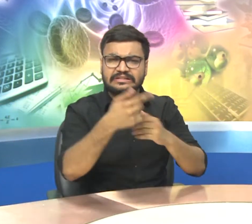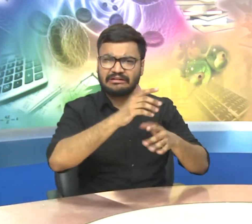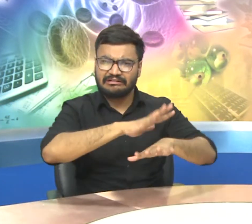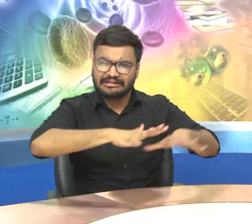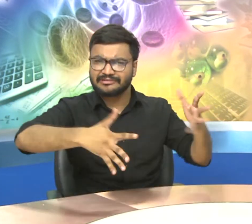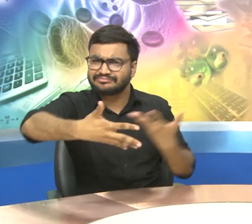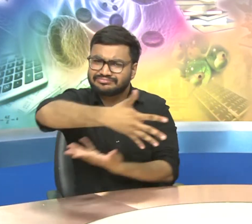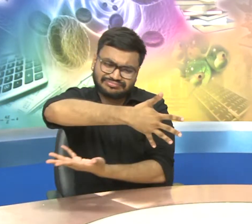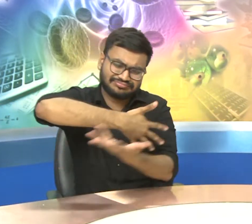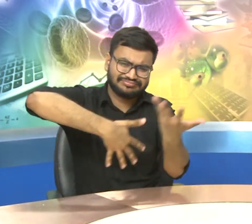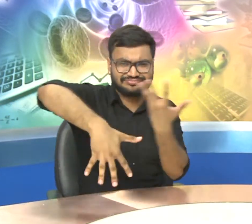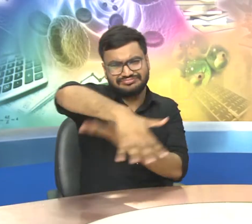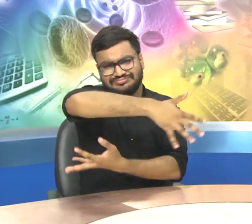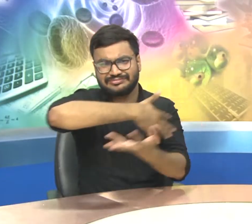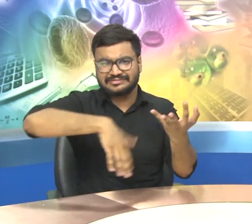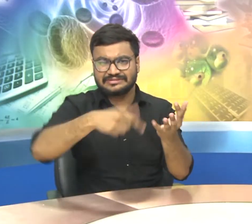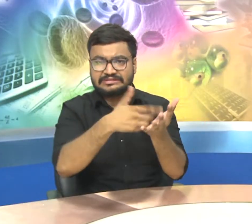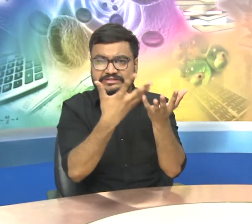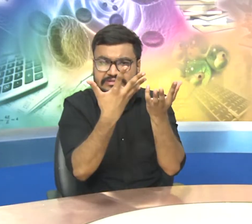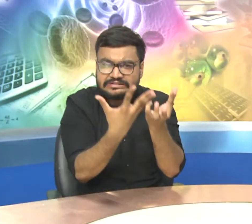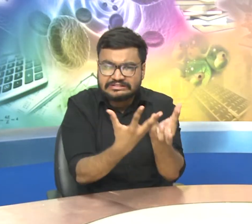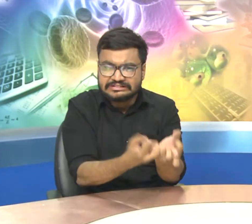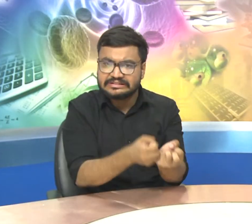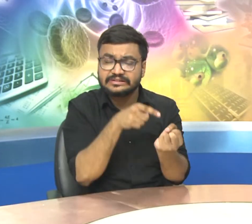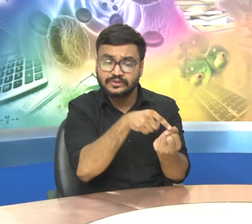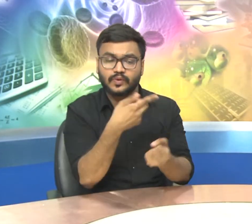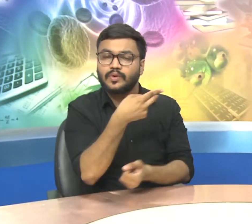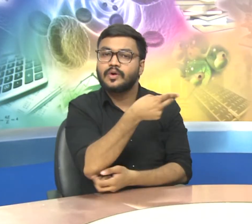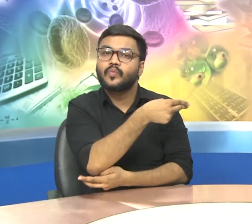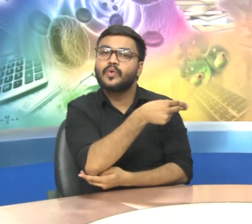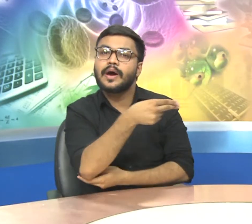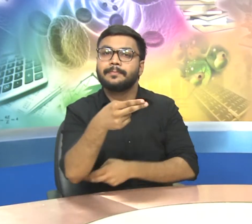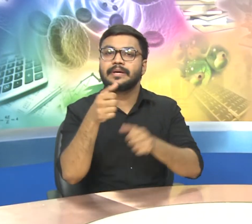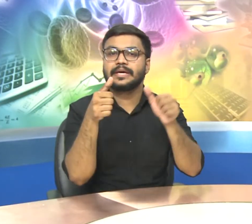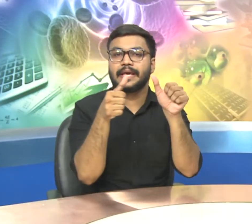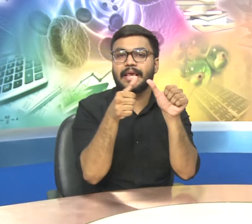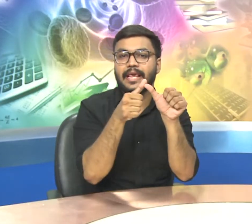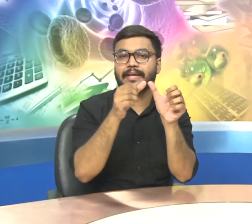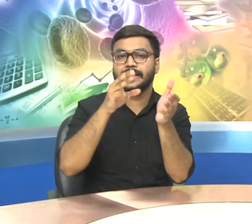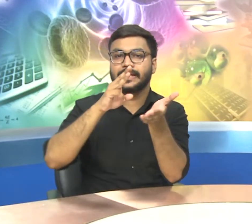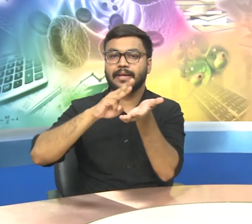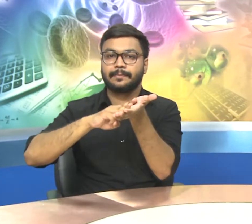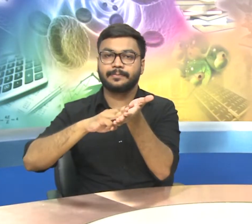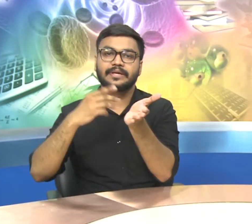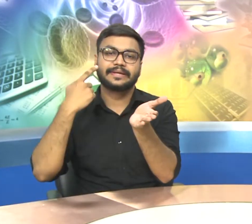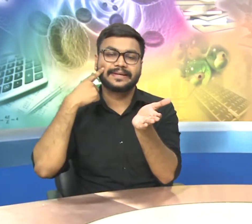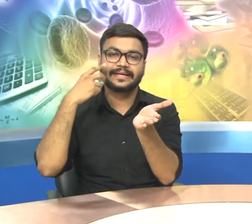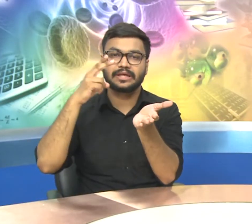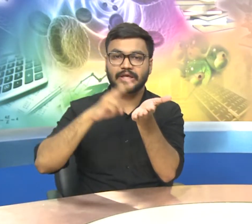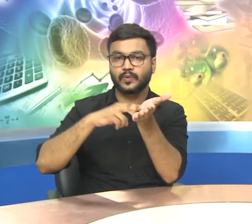Organic compounds include amino acids, humic